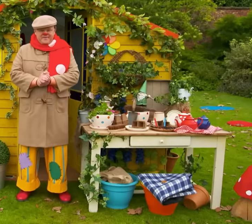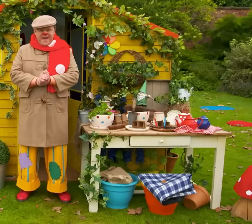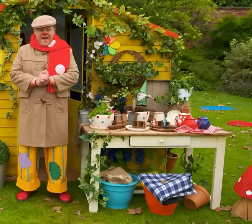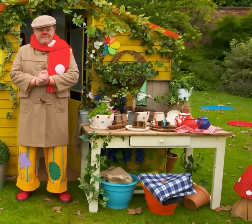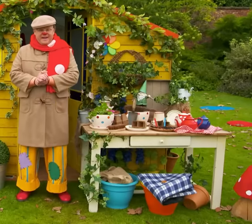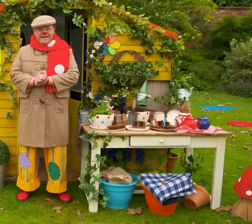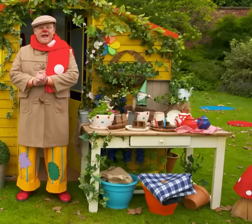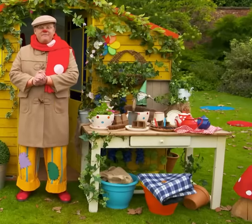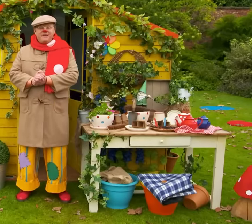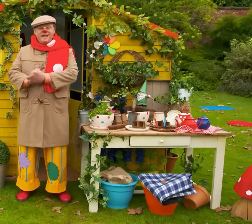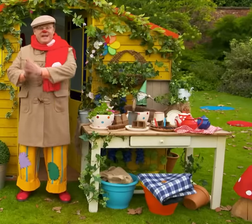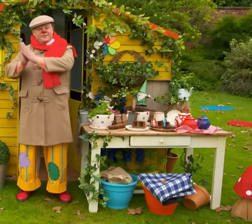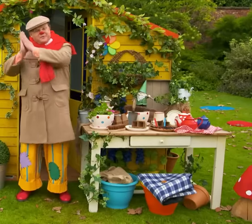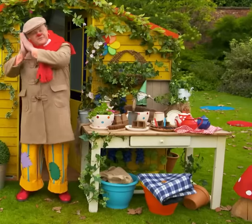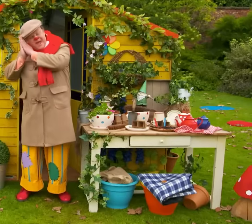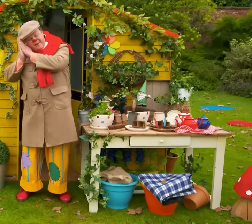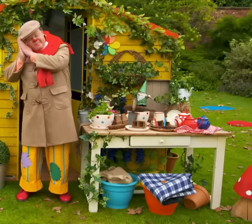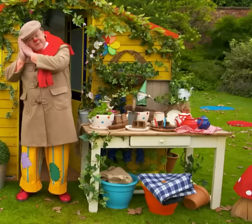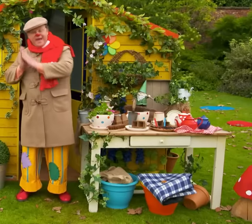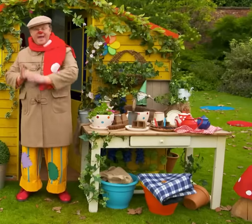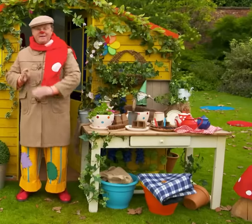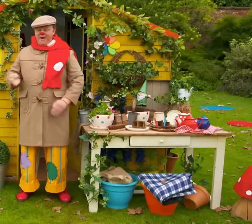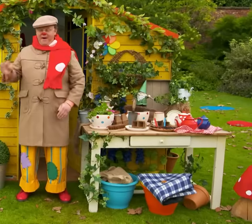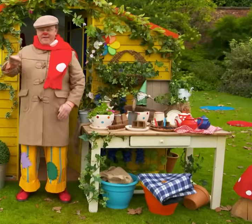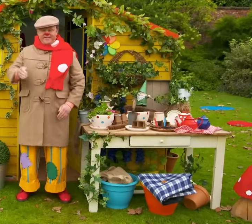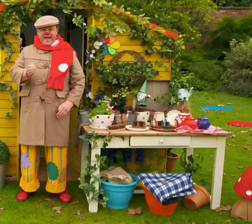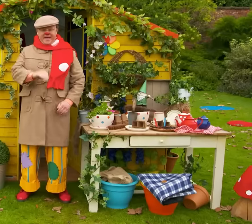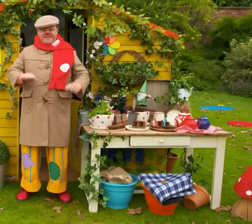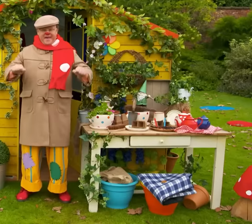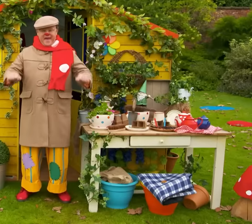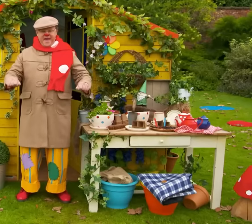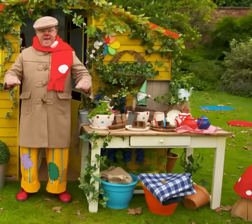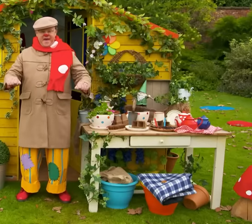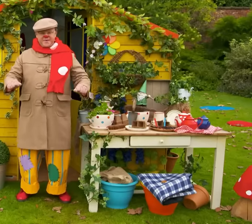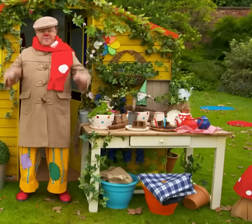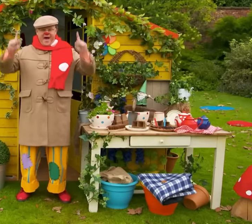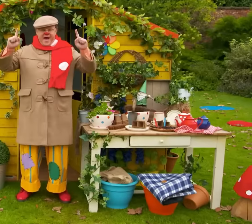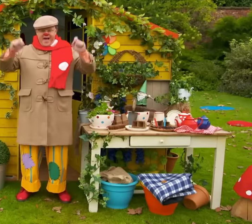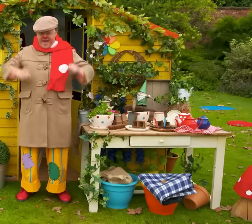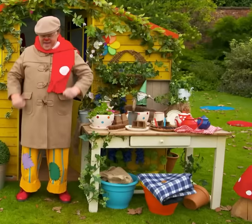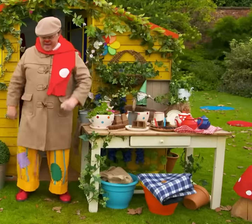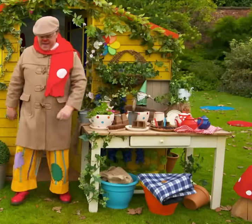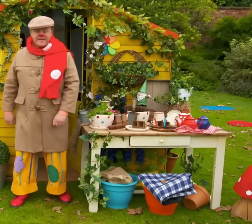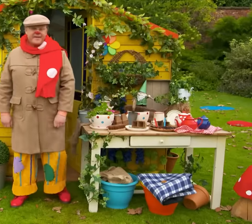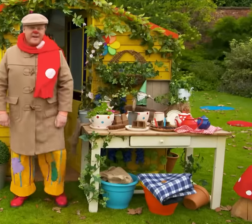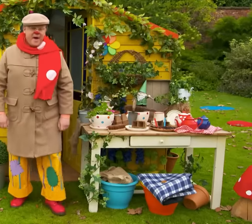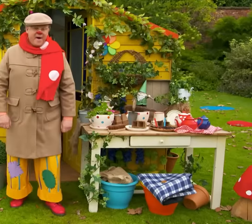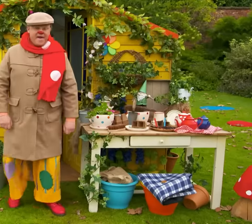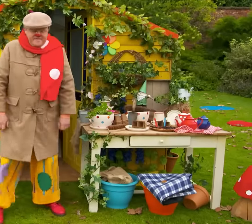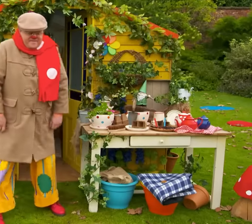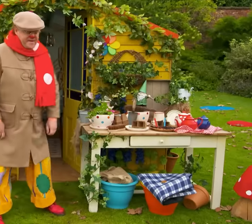to have a lovely little nap in my deck chair. Hey, good night.